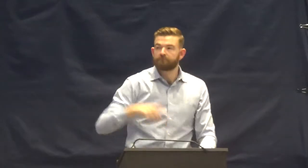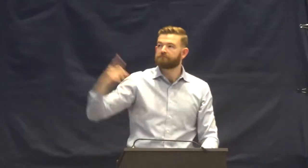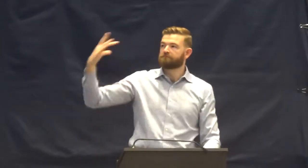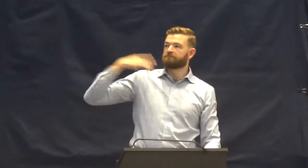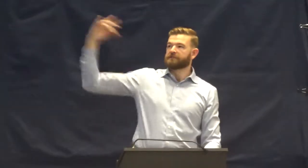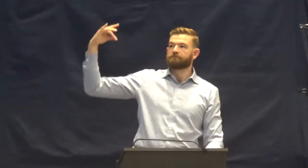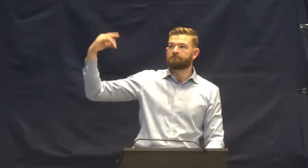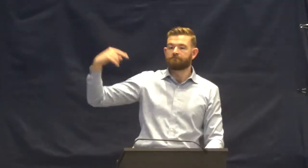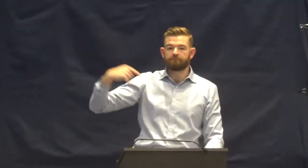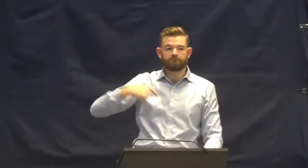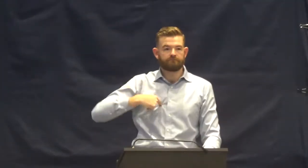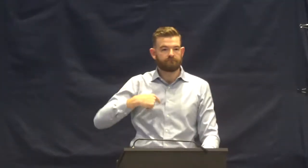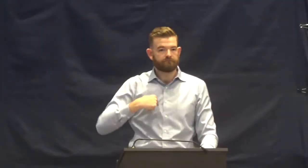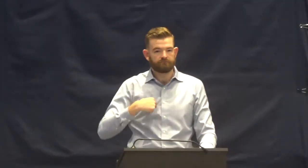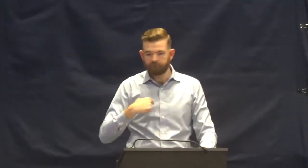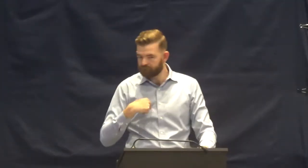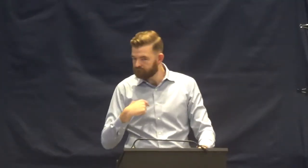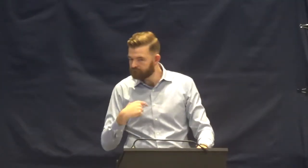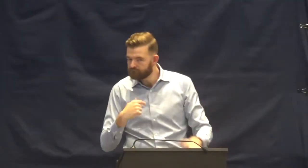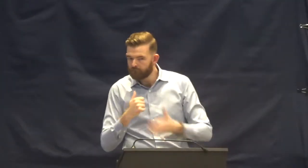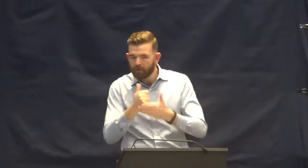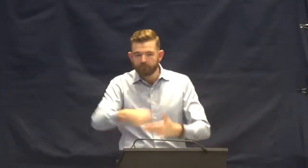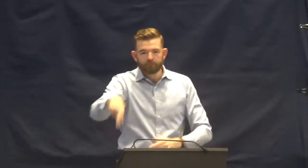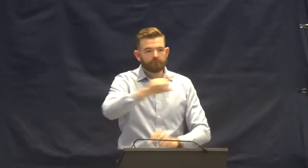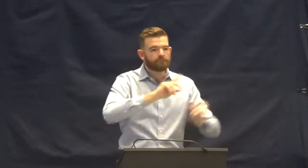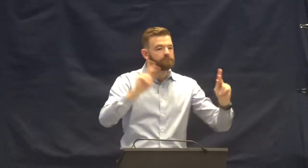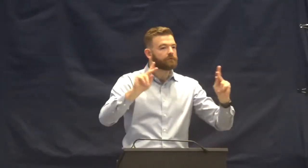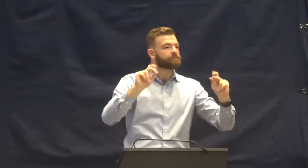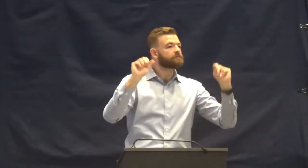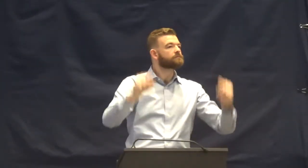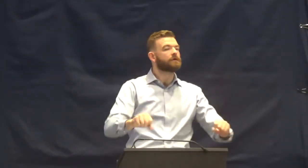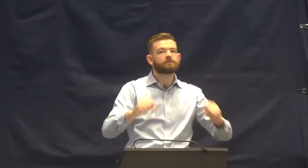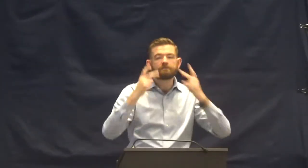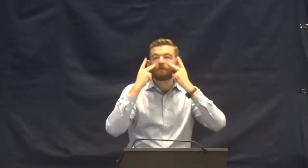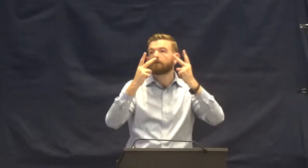captives. He has anointed me